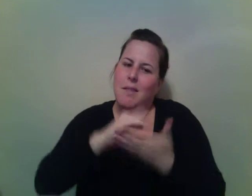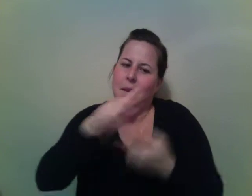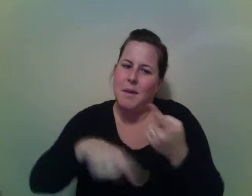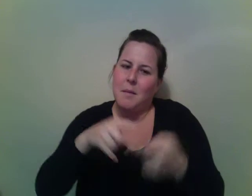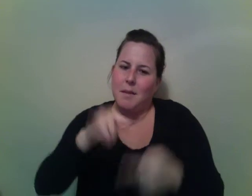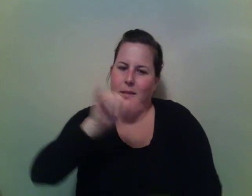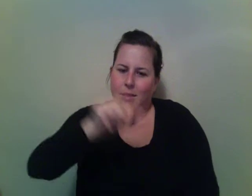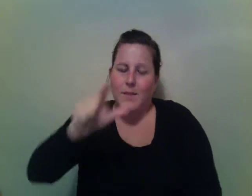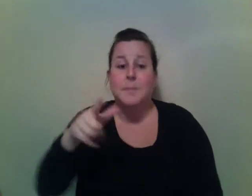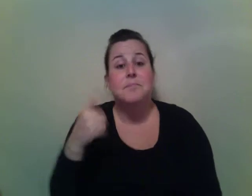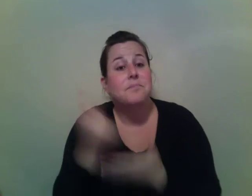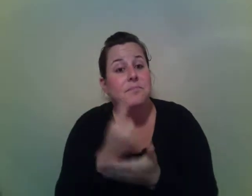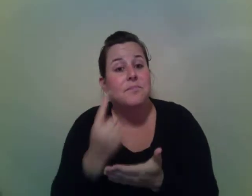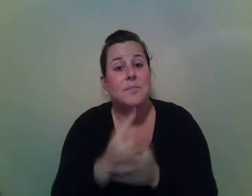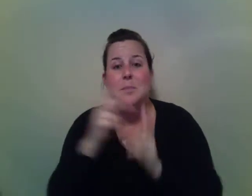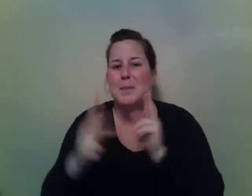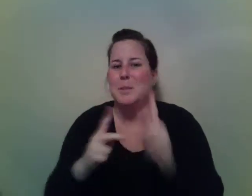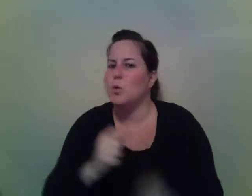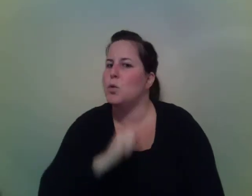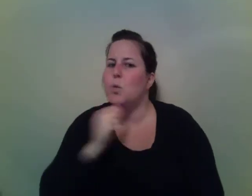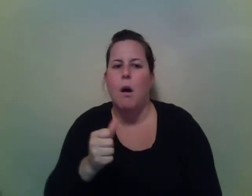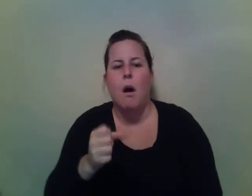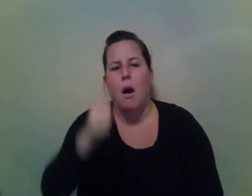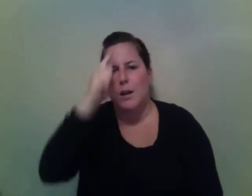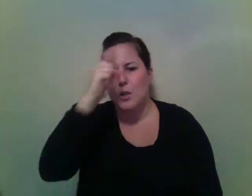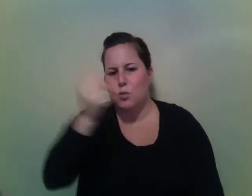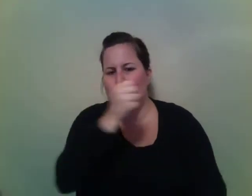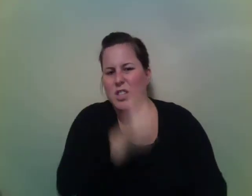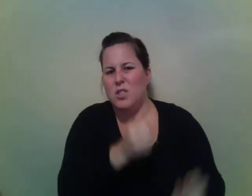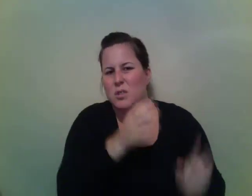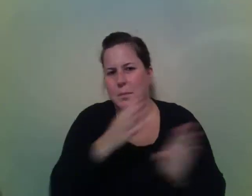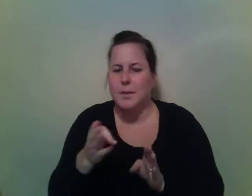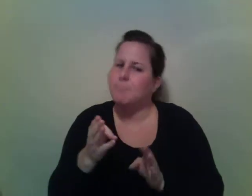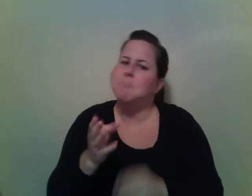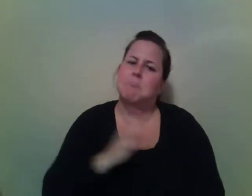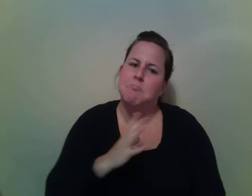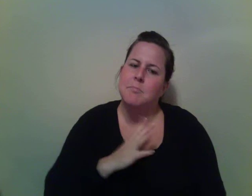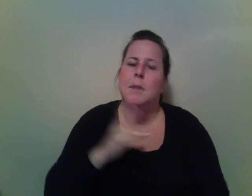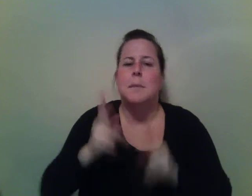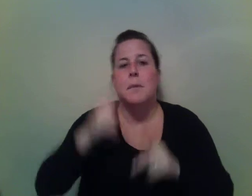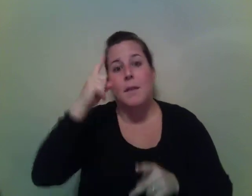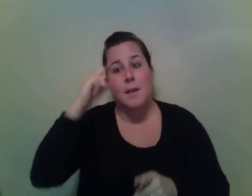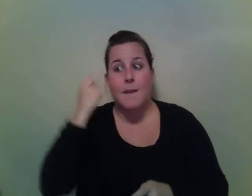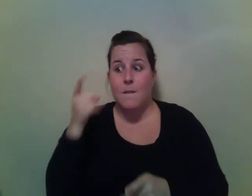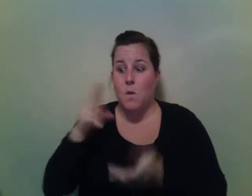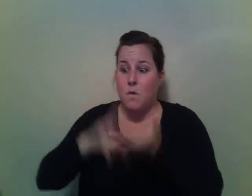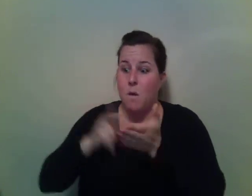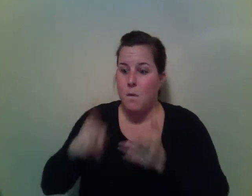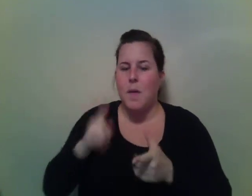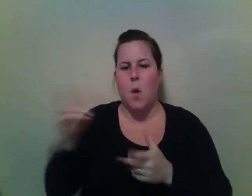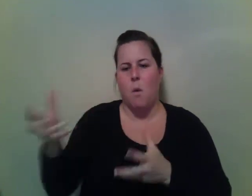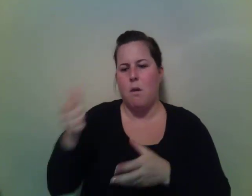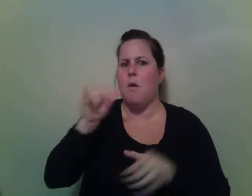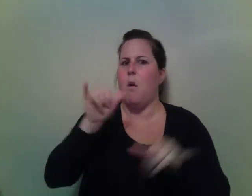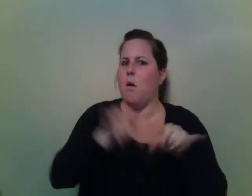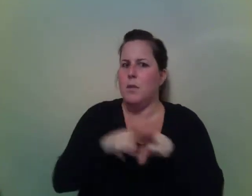some people do not strategically place, and that's okay. Some people believe that if you enroll them, they want to stay the sponsor. The only